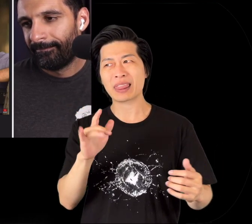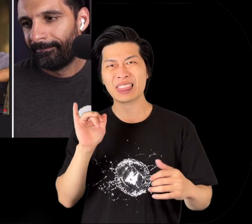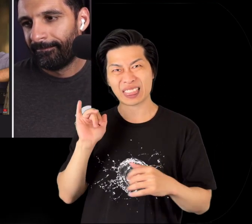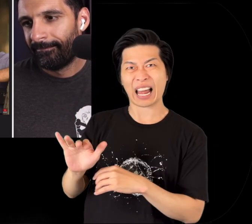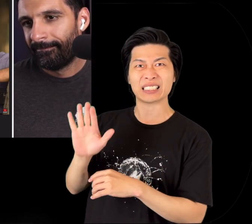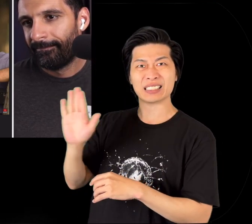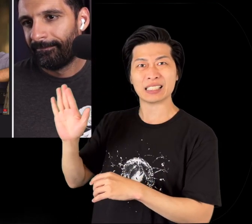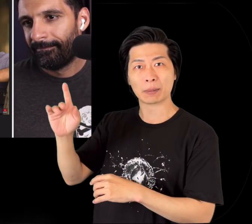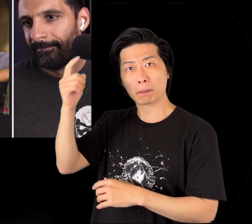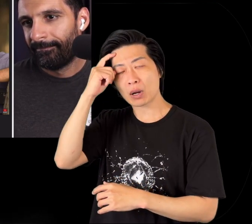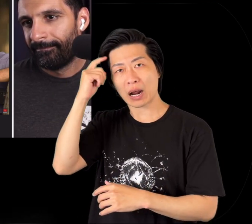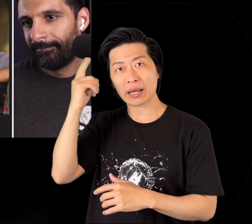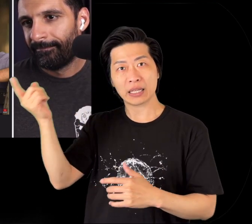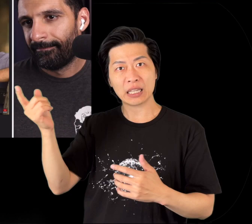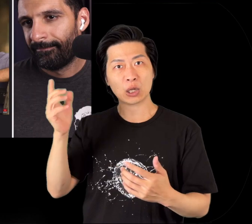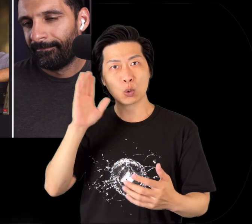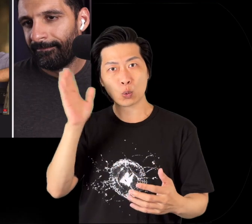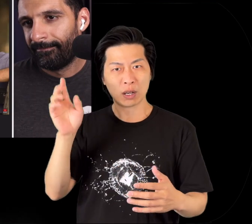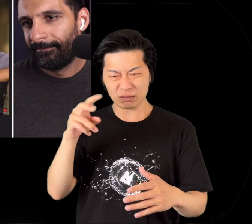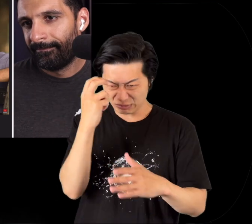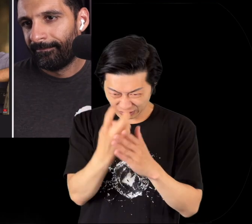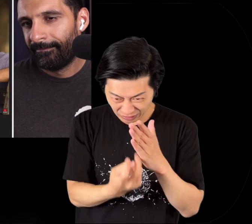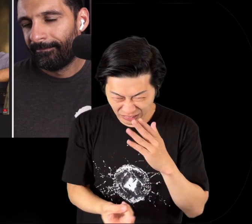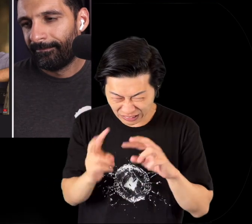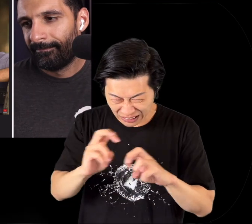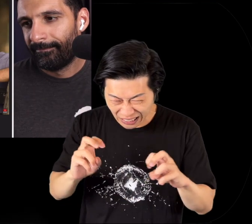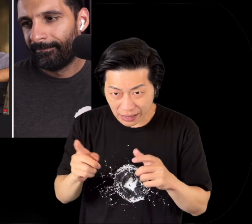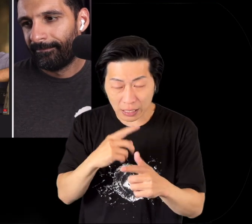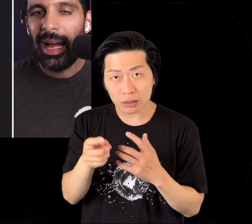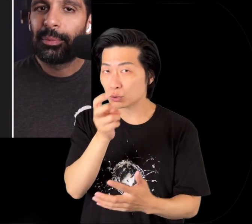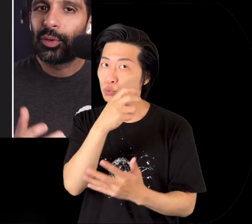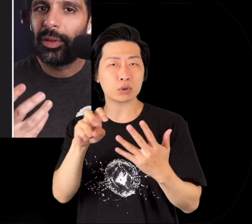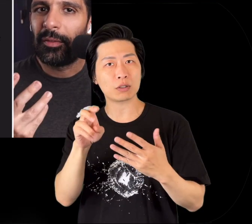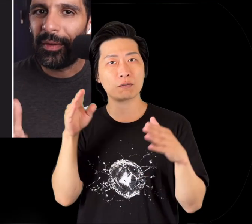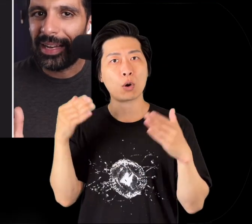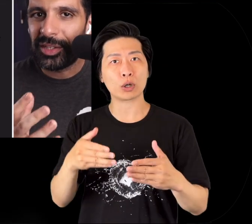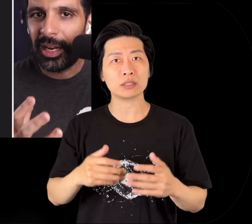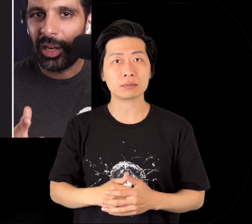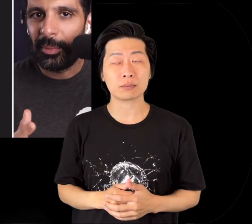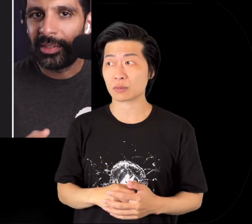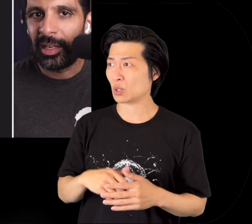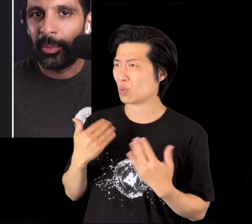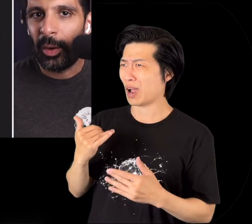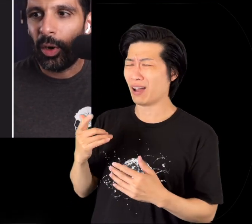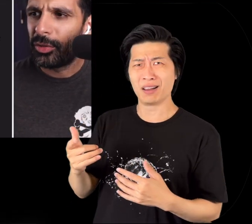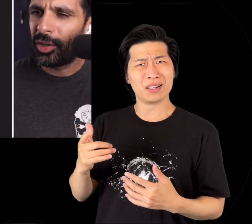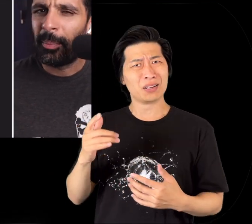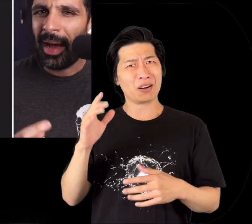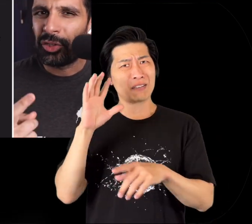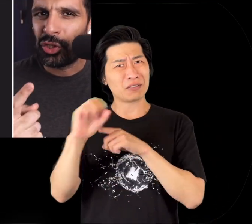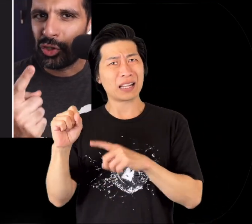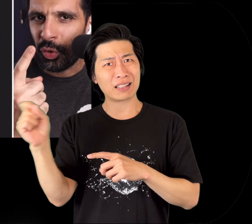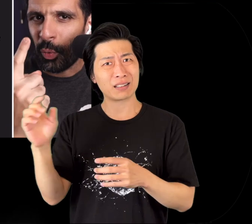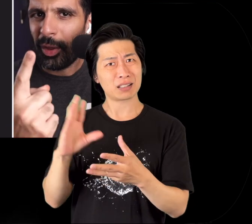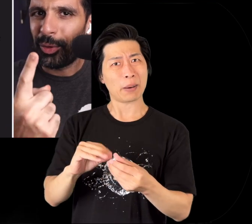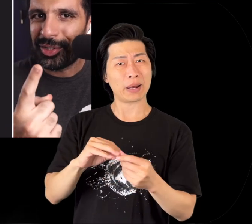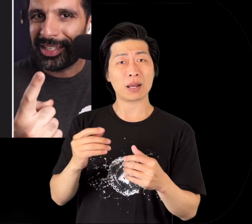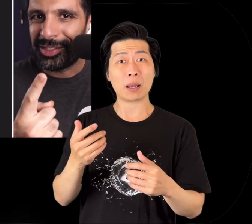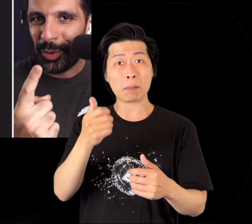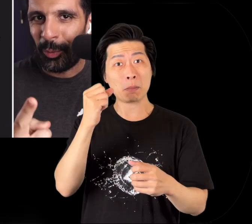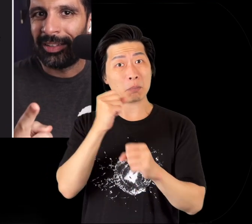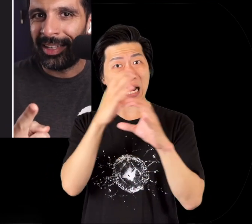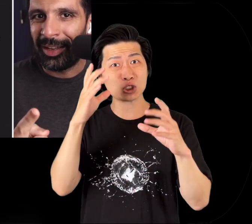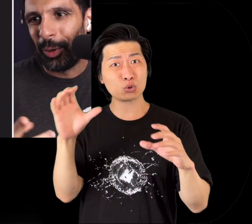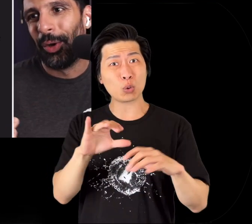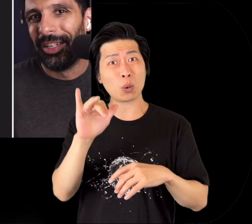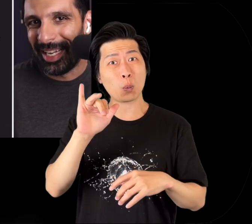mind does. He drills down deep and then switches focus. Absolutely fascinating commentary by Walter. Imagine just doing one of those things